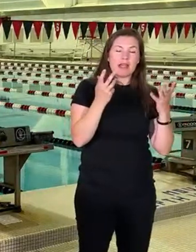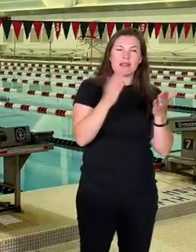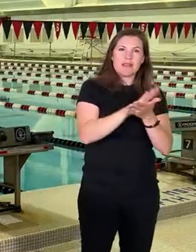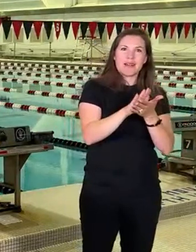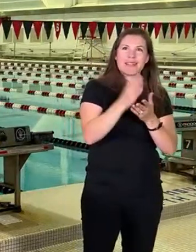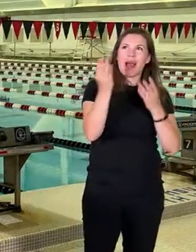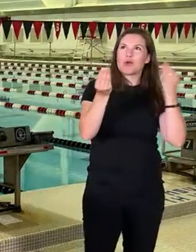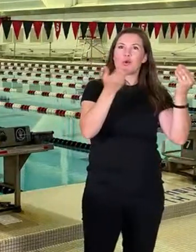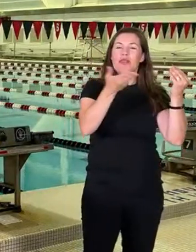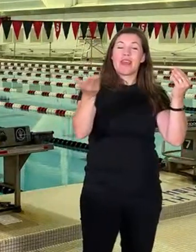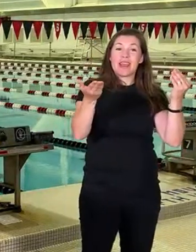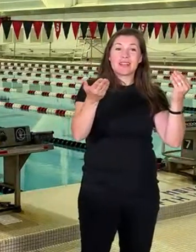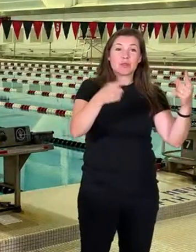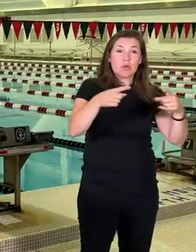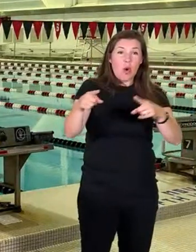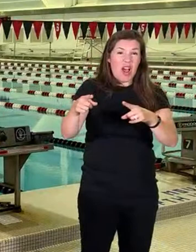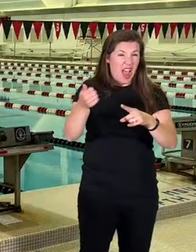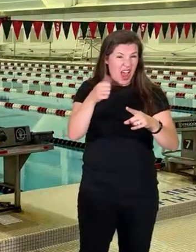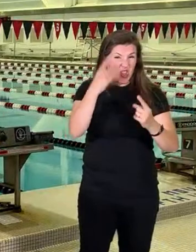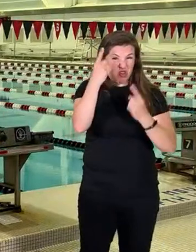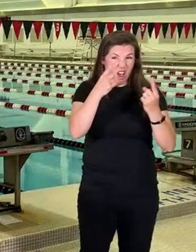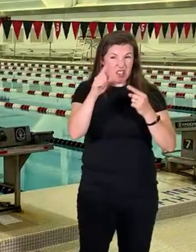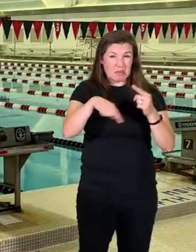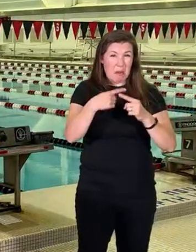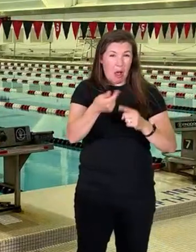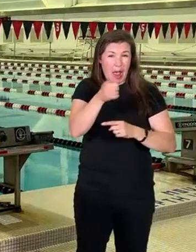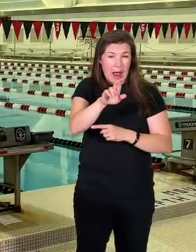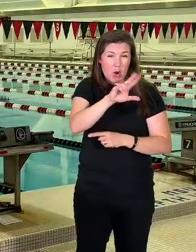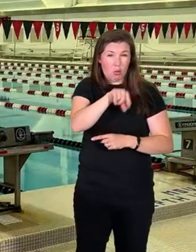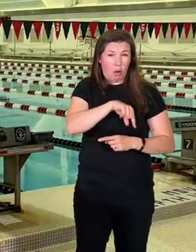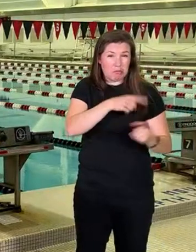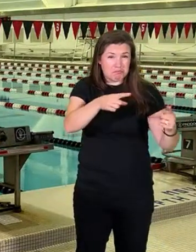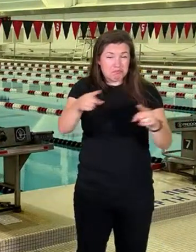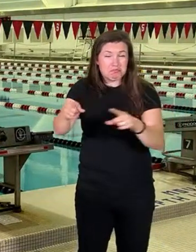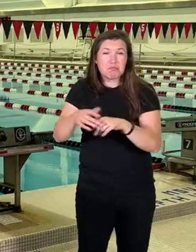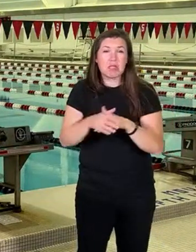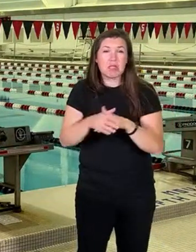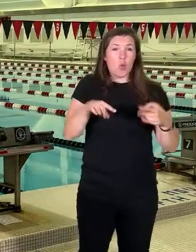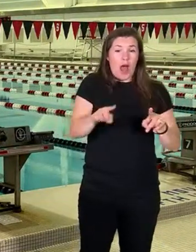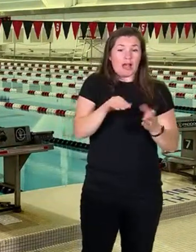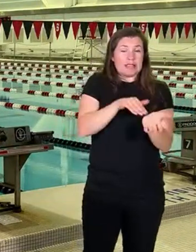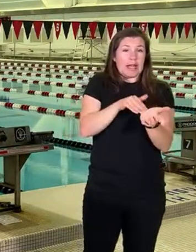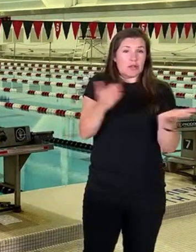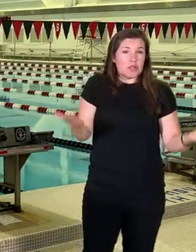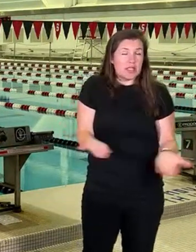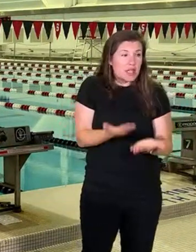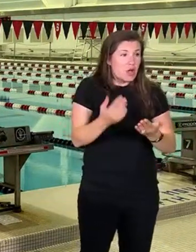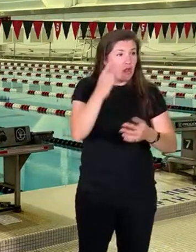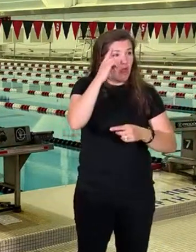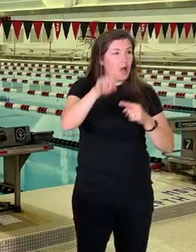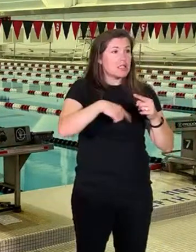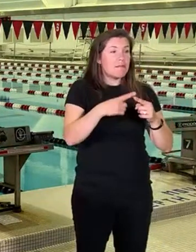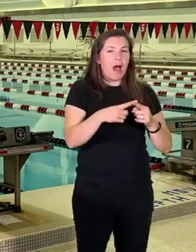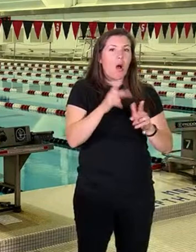you. Do you know if you have any thoughts on that? Or while the doctor's here, any thoughts about